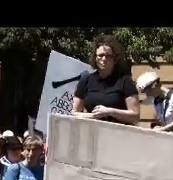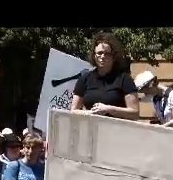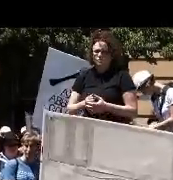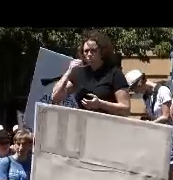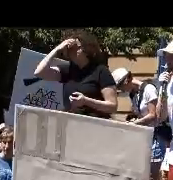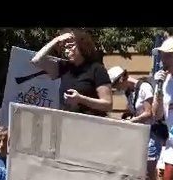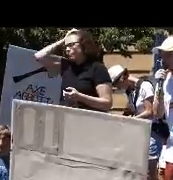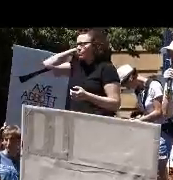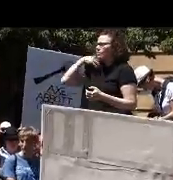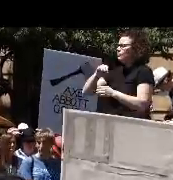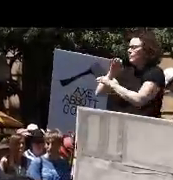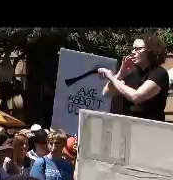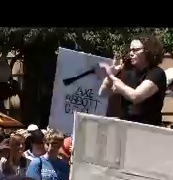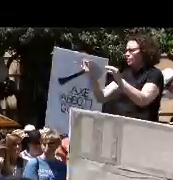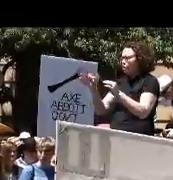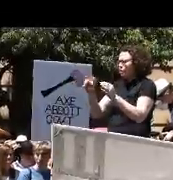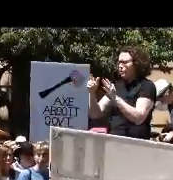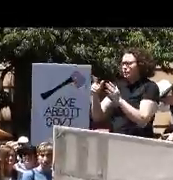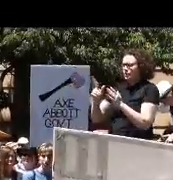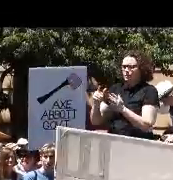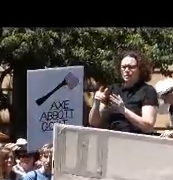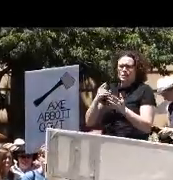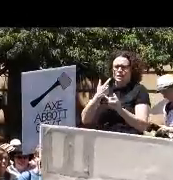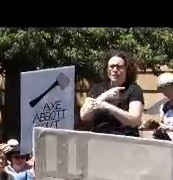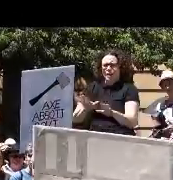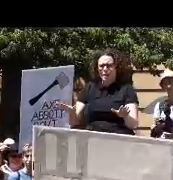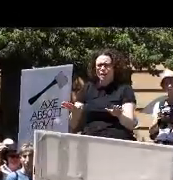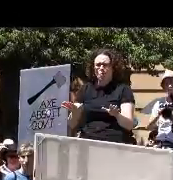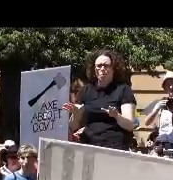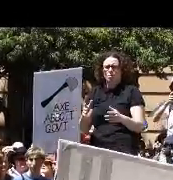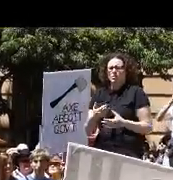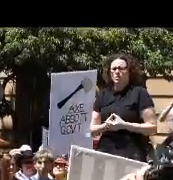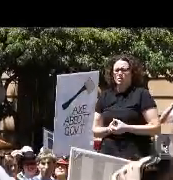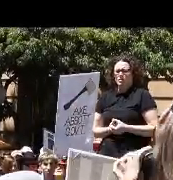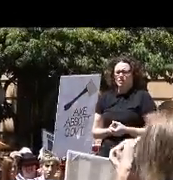They aren't illegal, Mr. Morrison. No matter how many